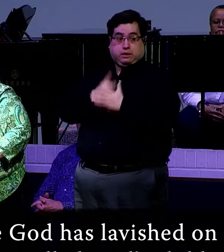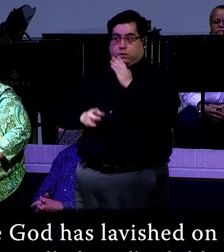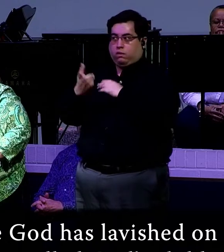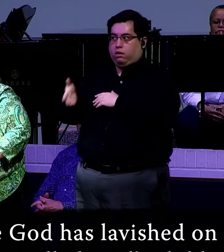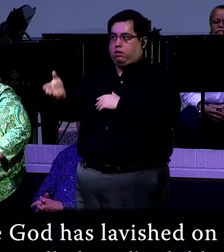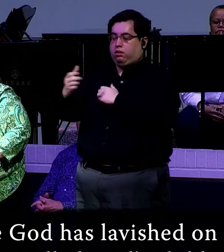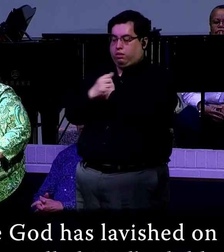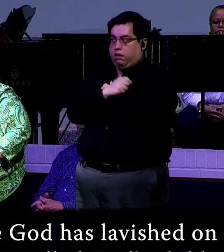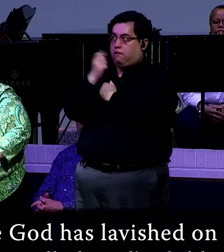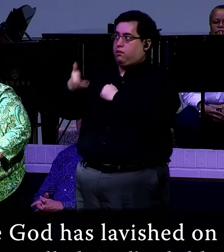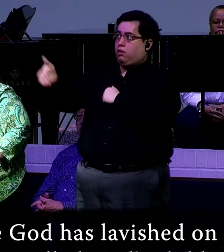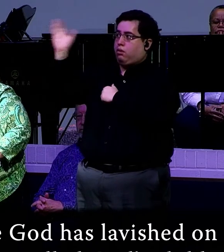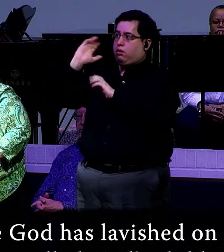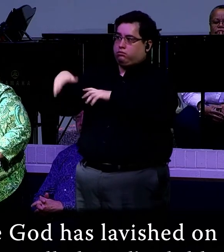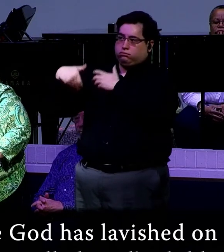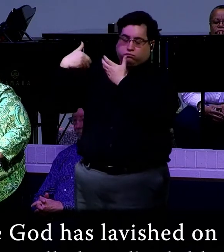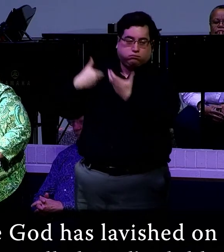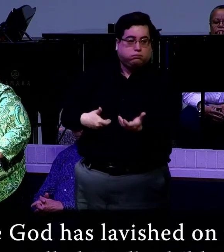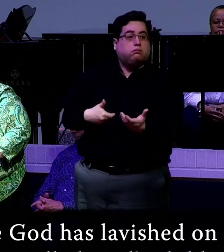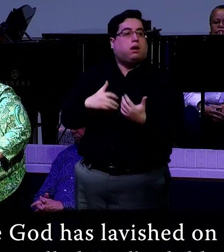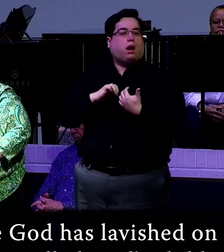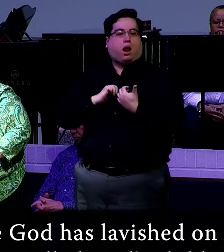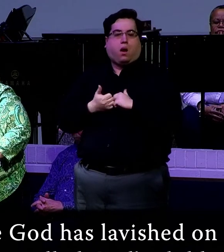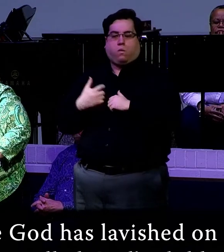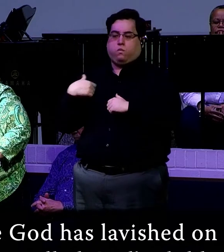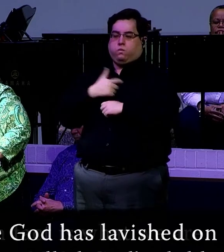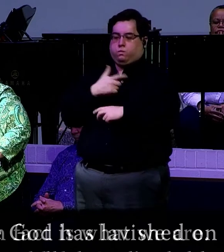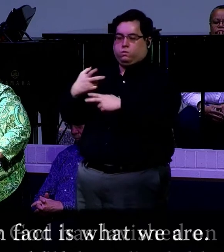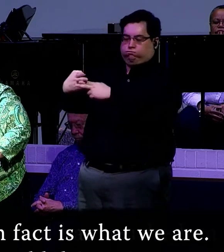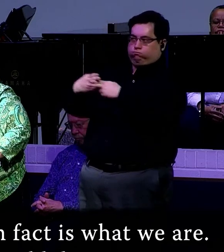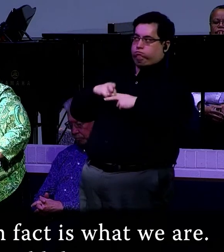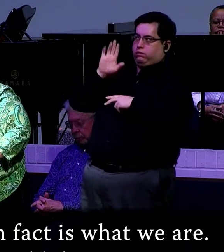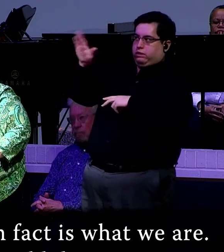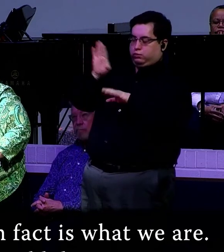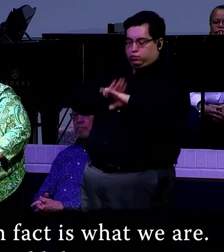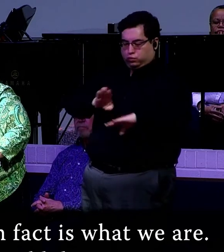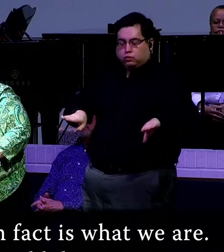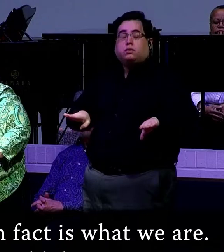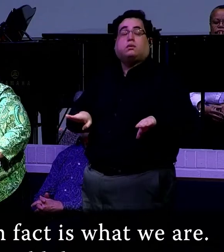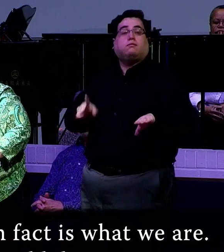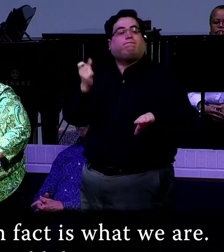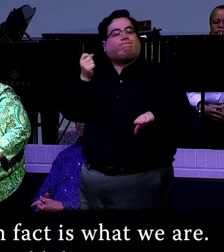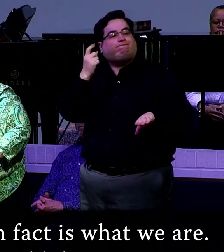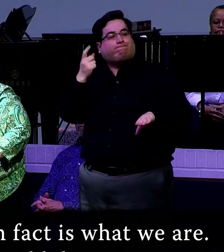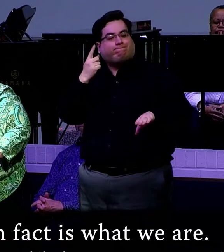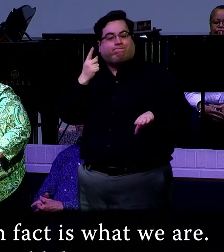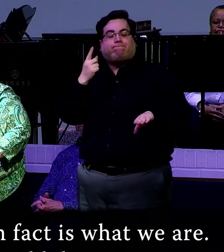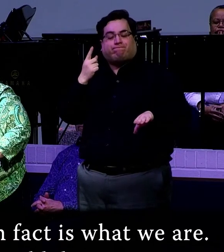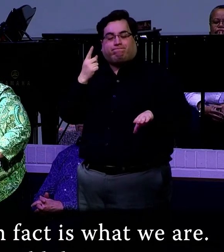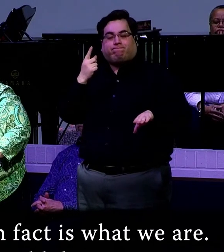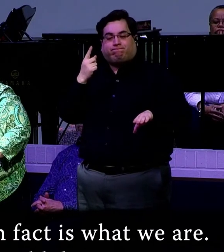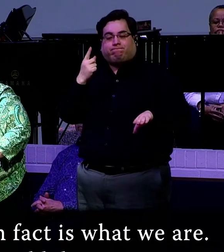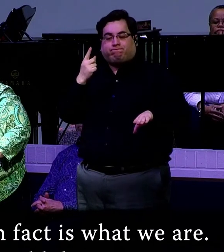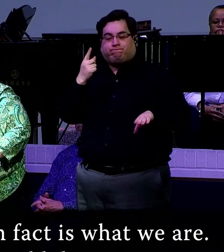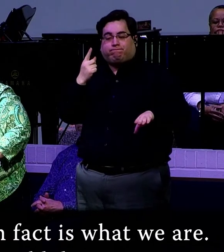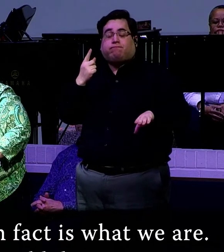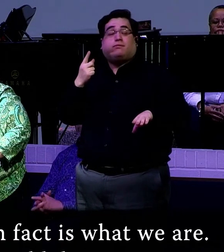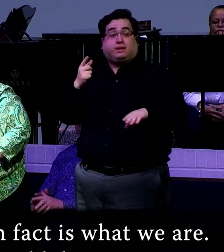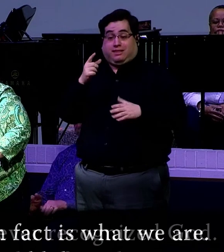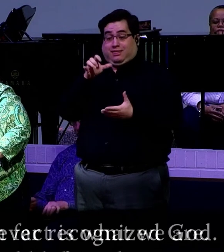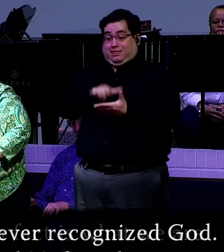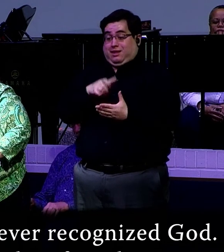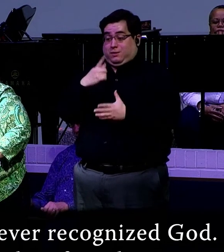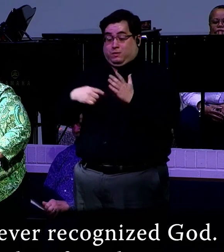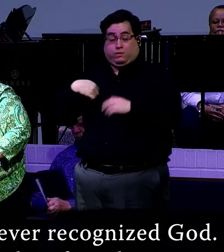has lavished on us in letting us be called God's children. Yet, in fact, it is what we